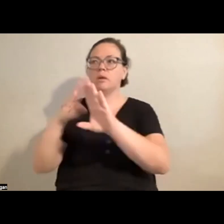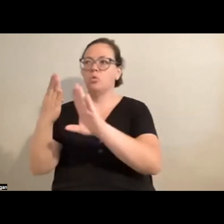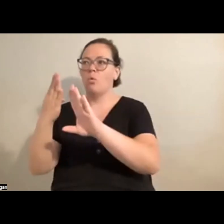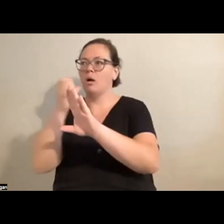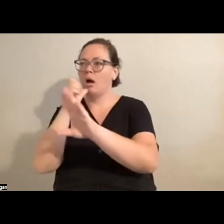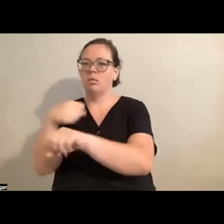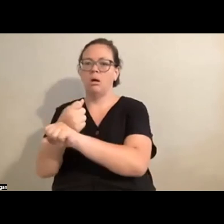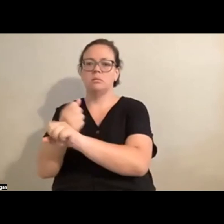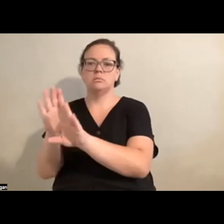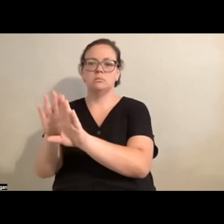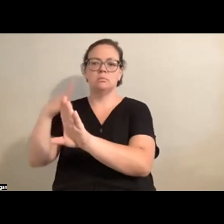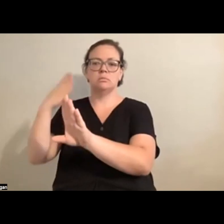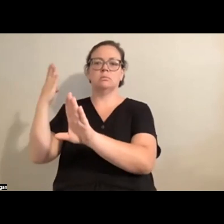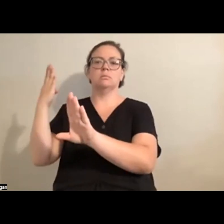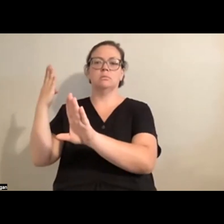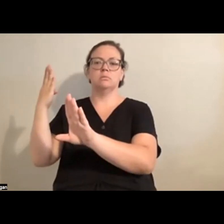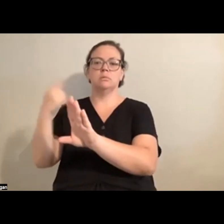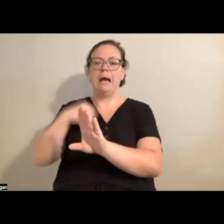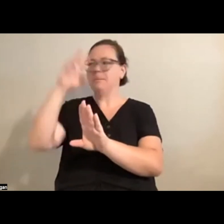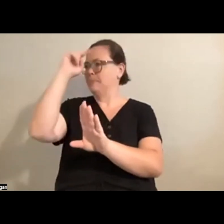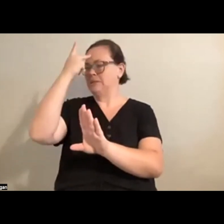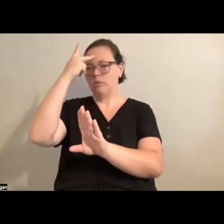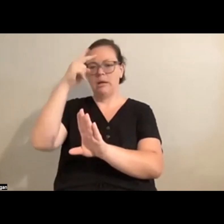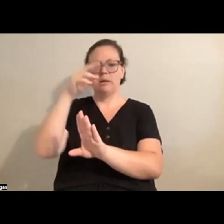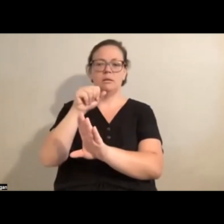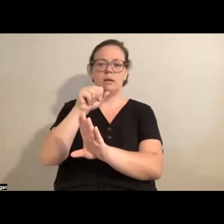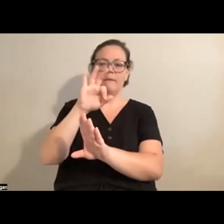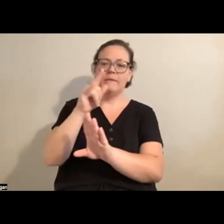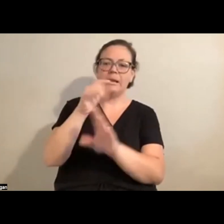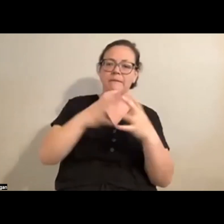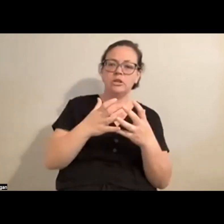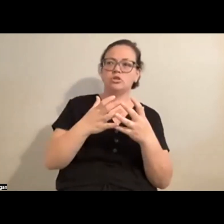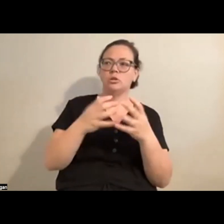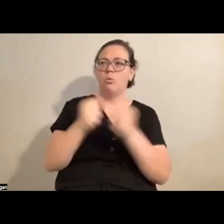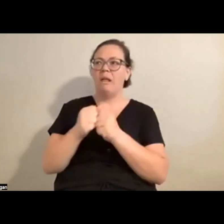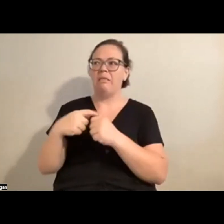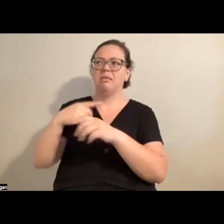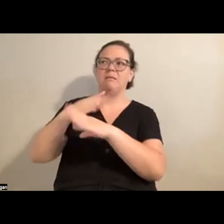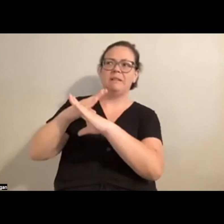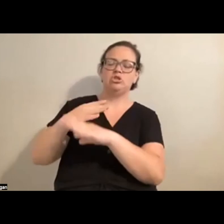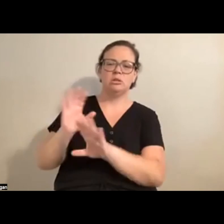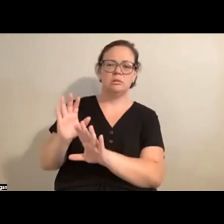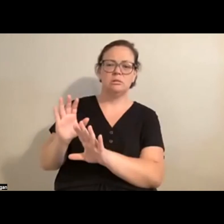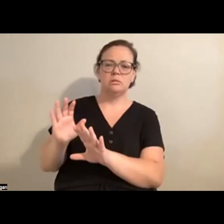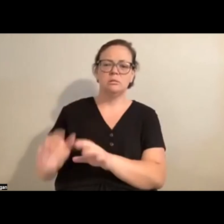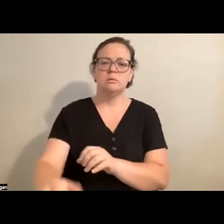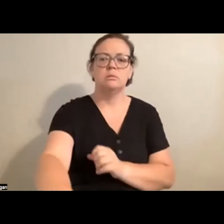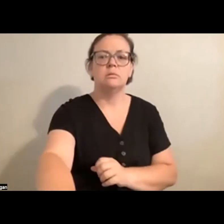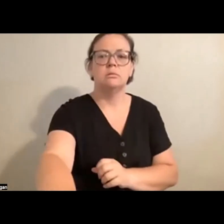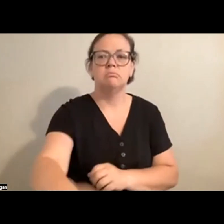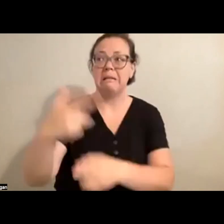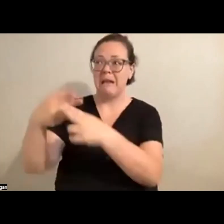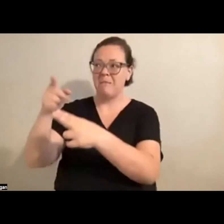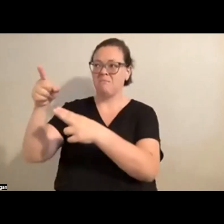door. I misread affiliation as affliction. The name